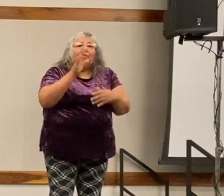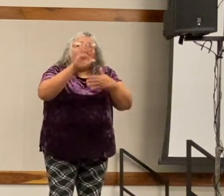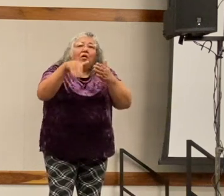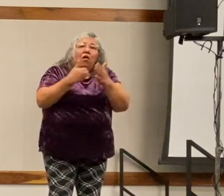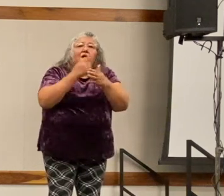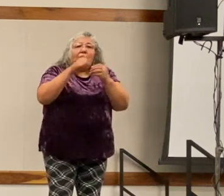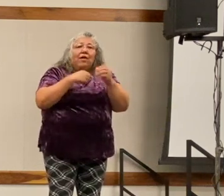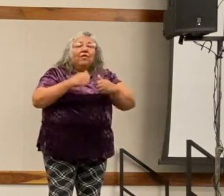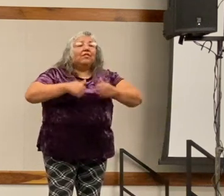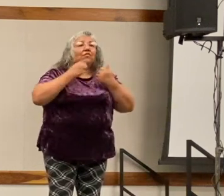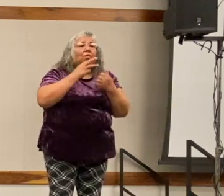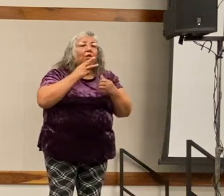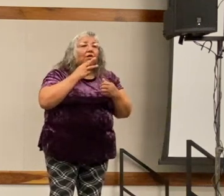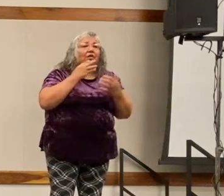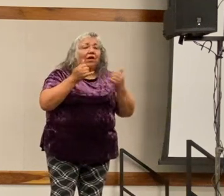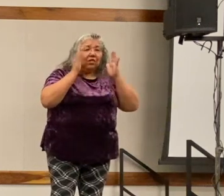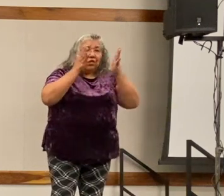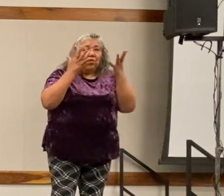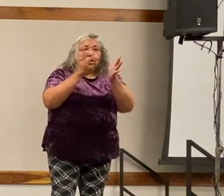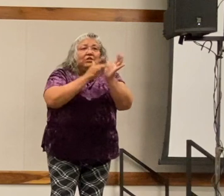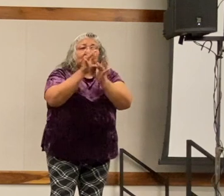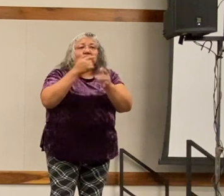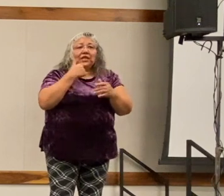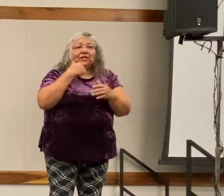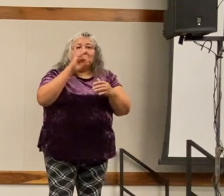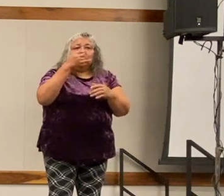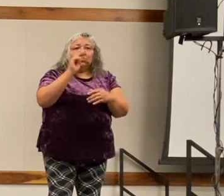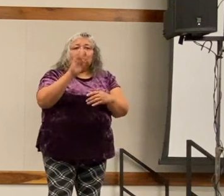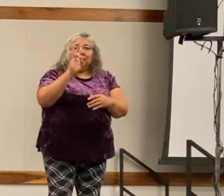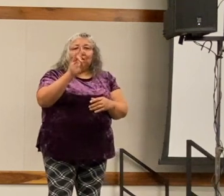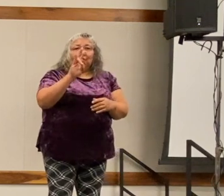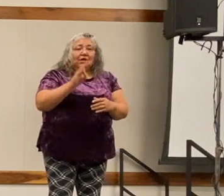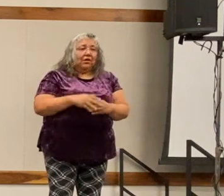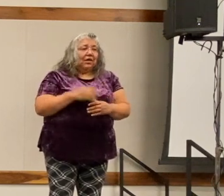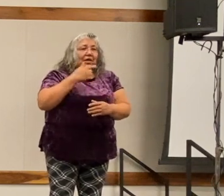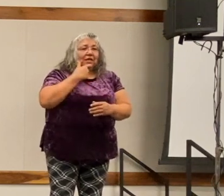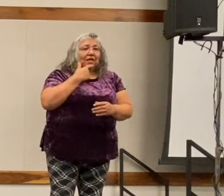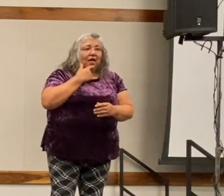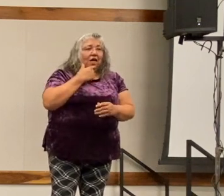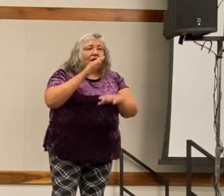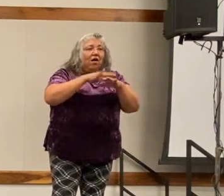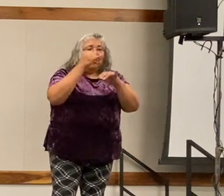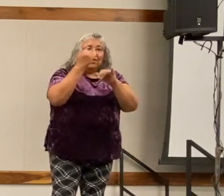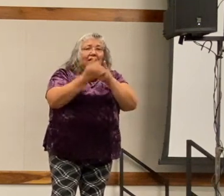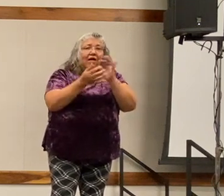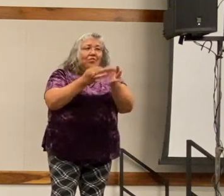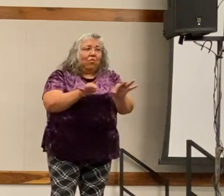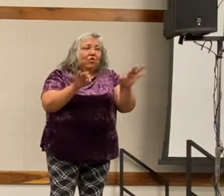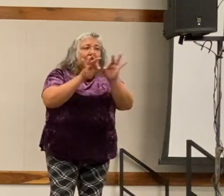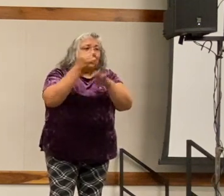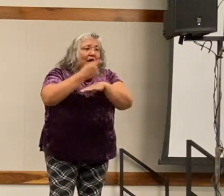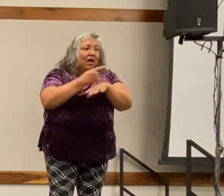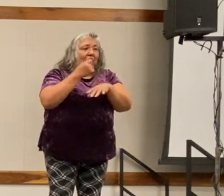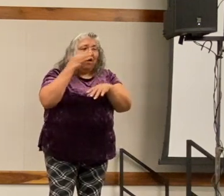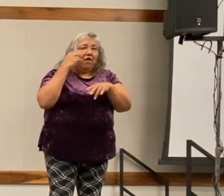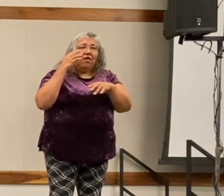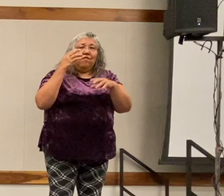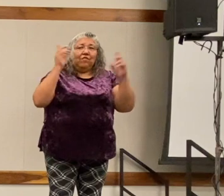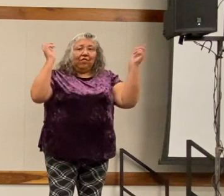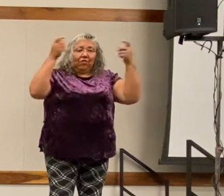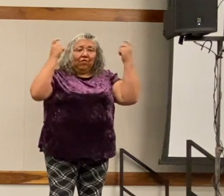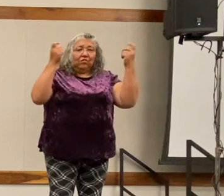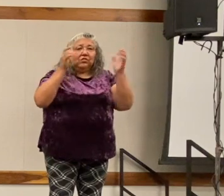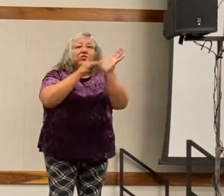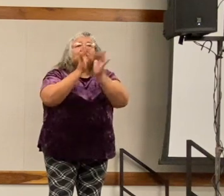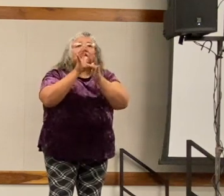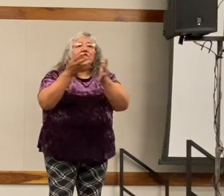about living water. Listen to what Jesus says in John 7. He says, on the last and most important day of the festival, Jesus stood